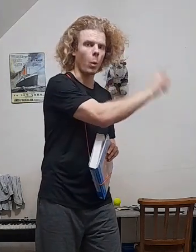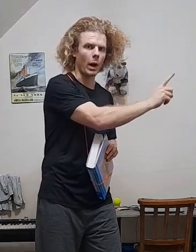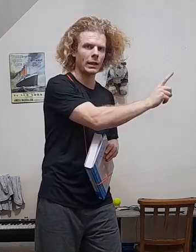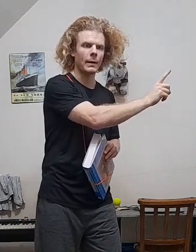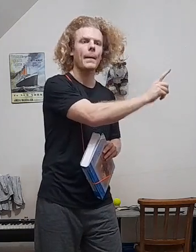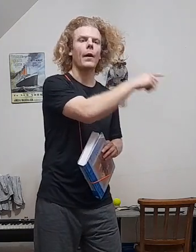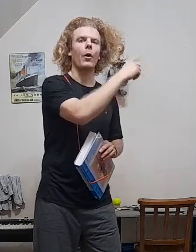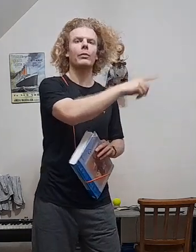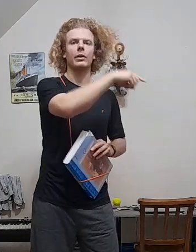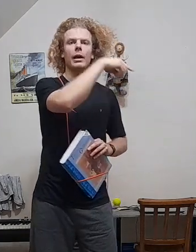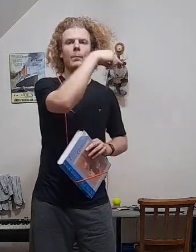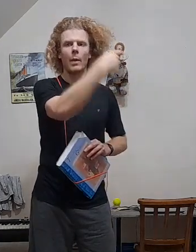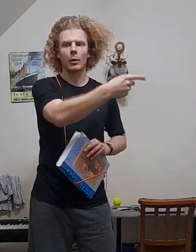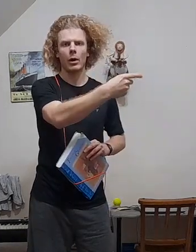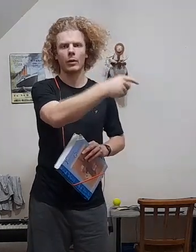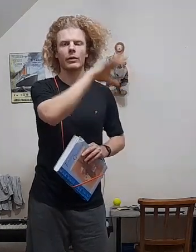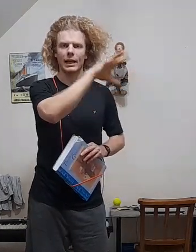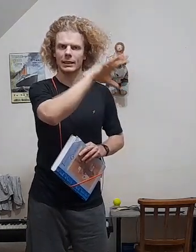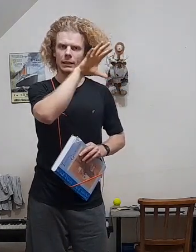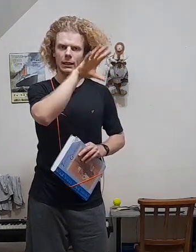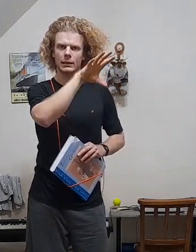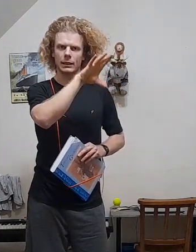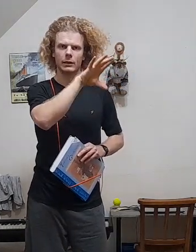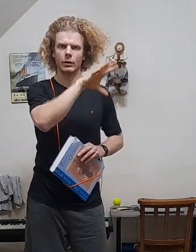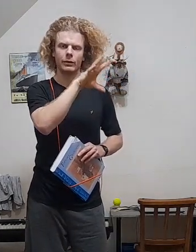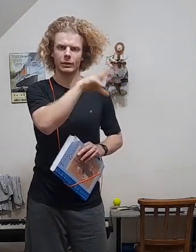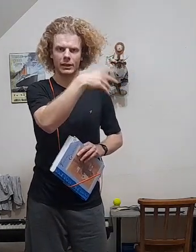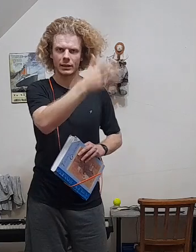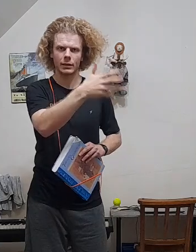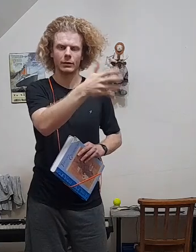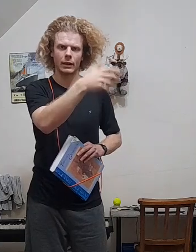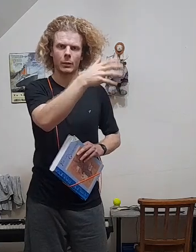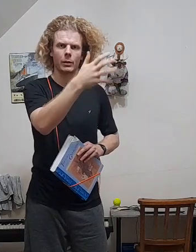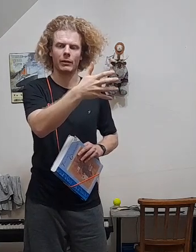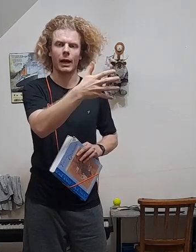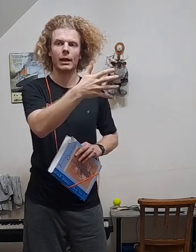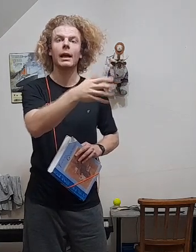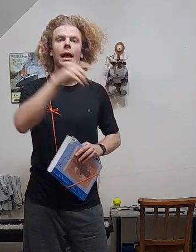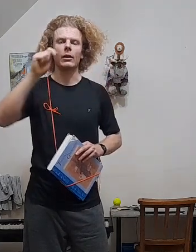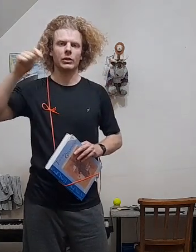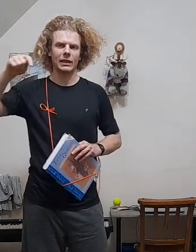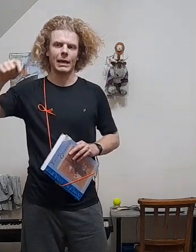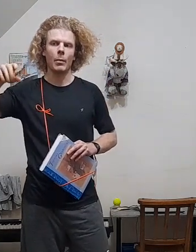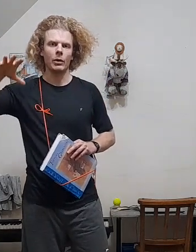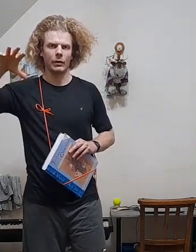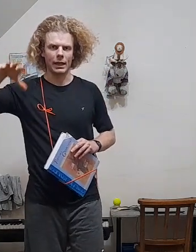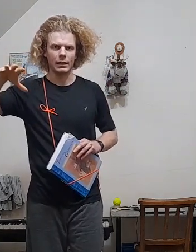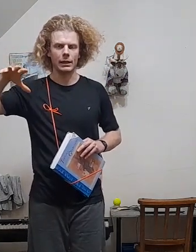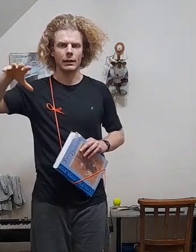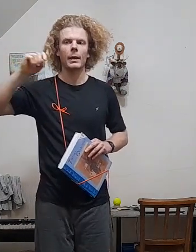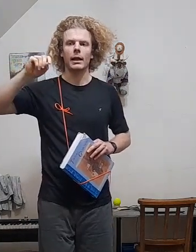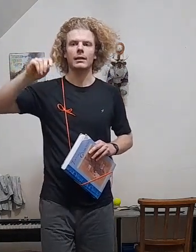0.000001 of a mole of acid inside of this liquid, whatever. And also the same amount of alkaline. It is